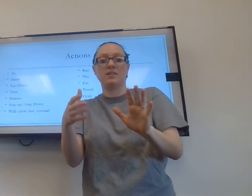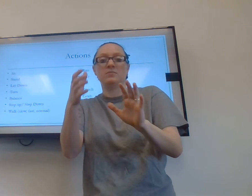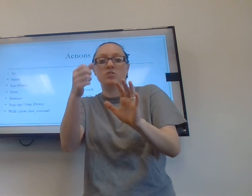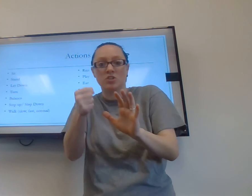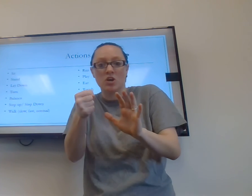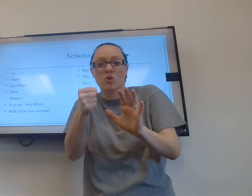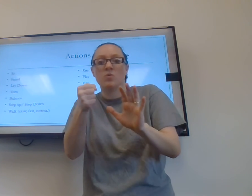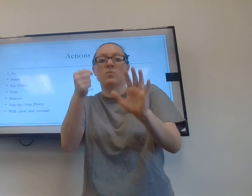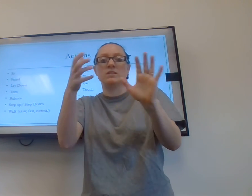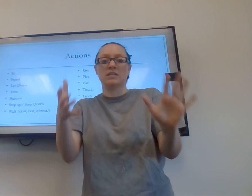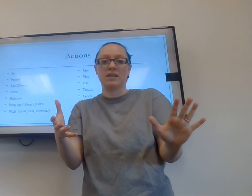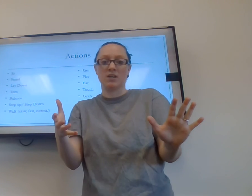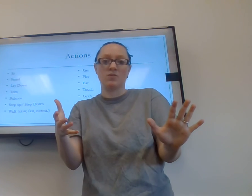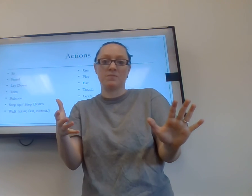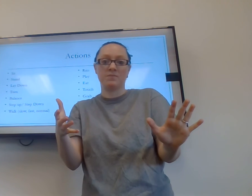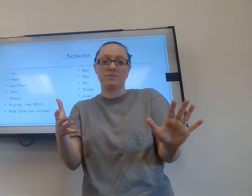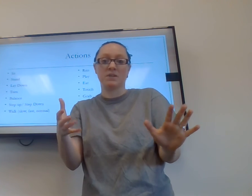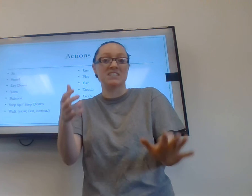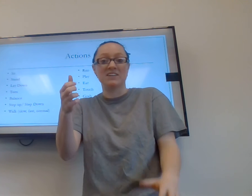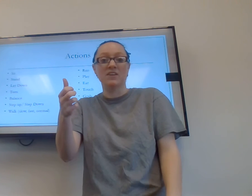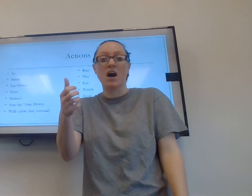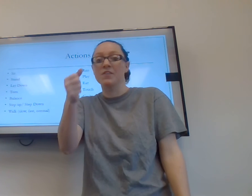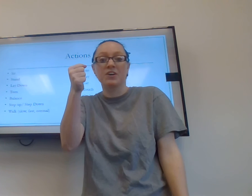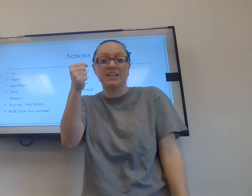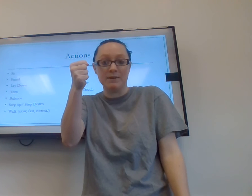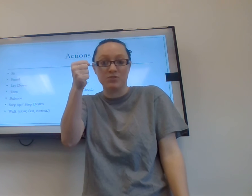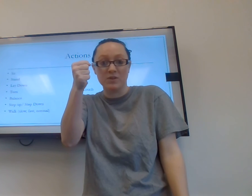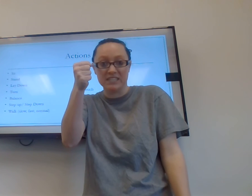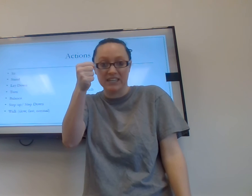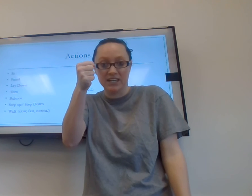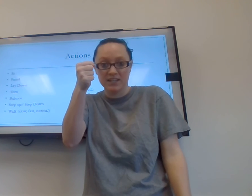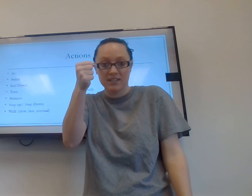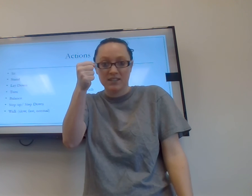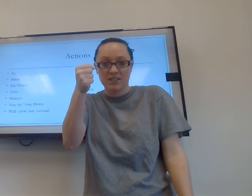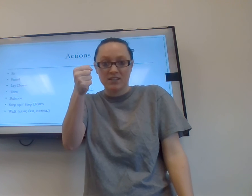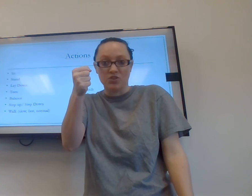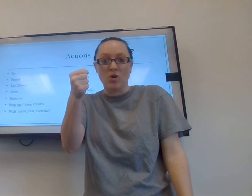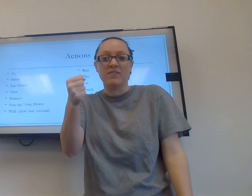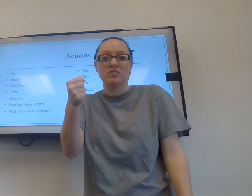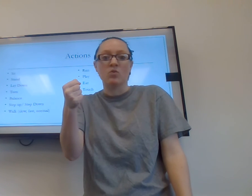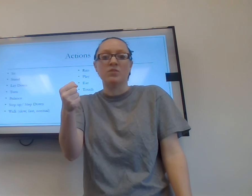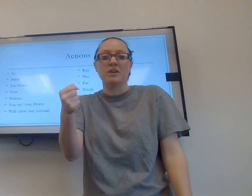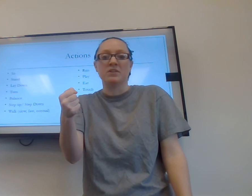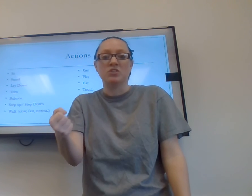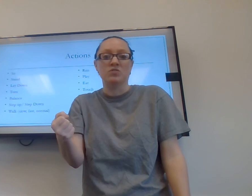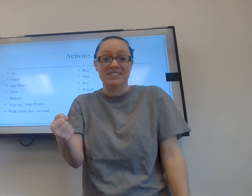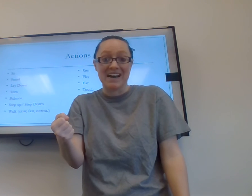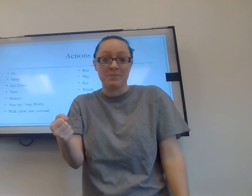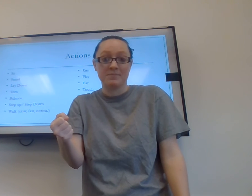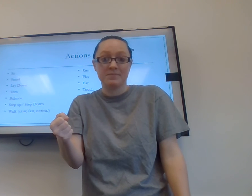to go or when to let go. Because if not, they're going to keep squeezing. You haven't told them a cue to stop.